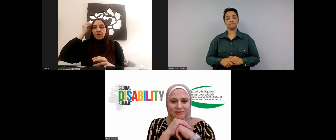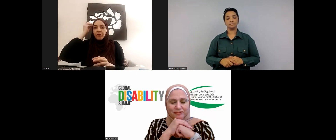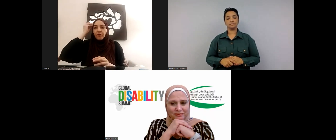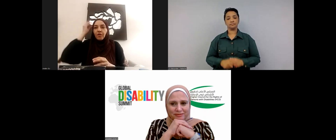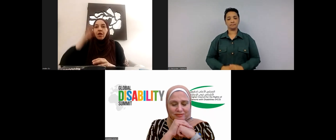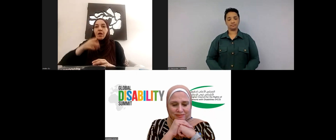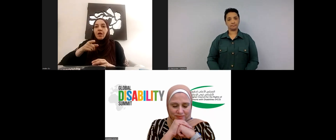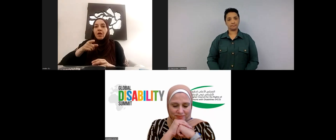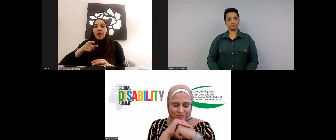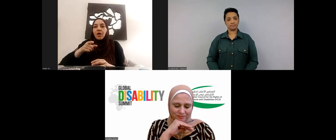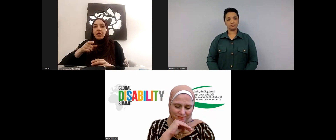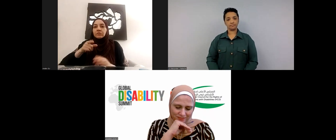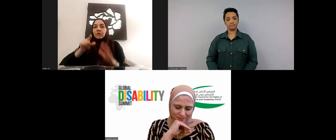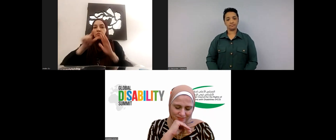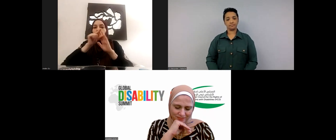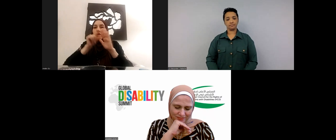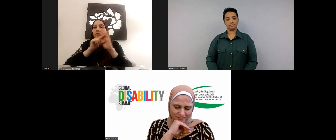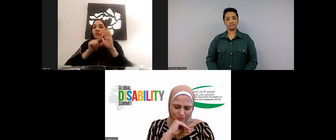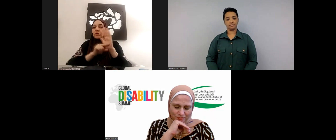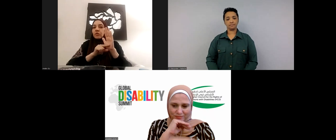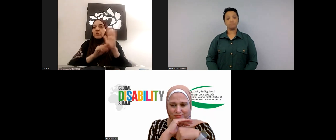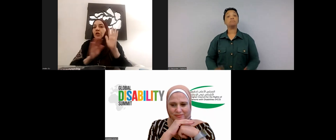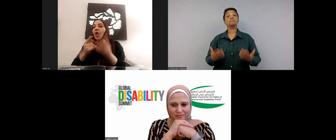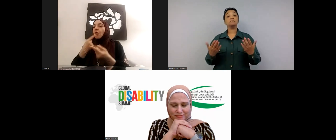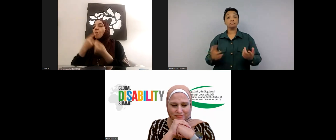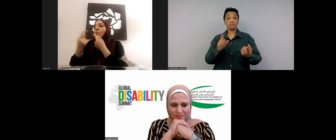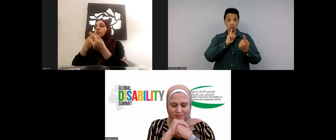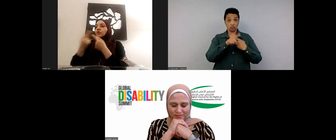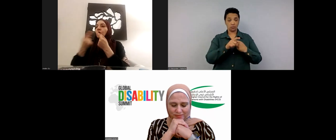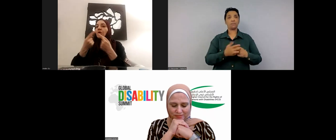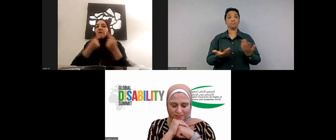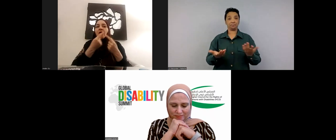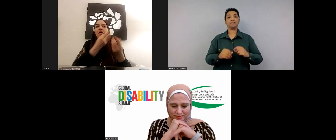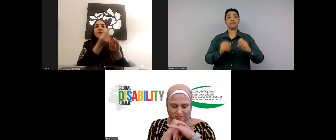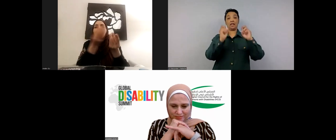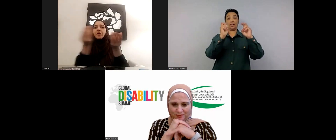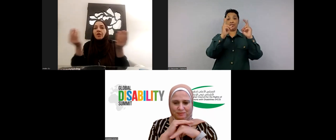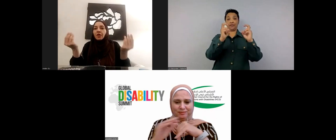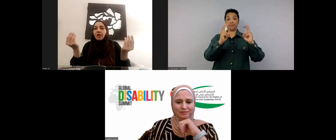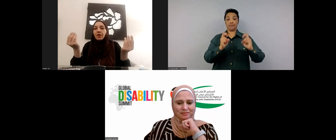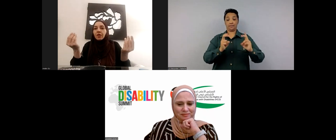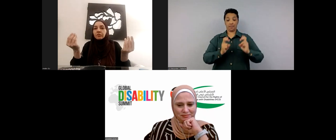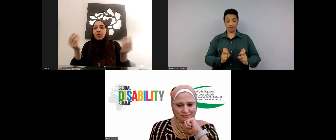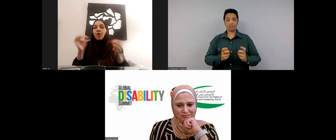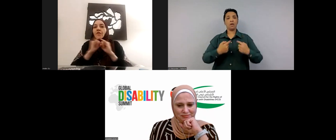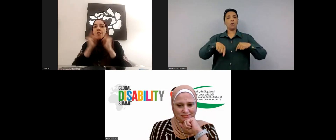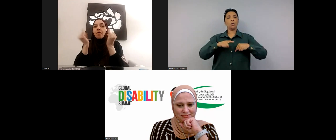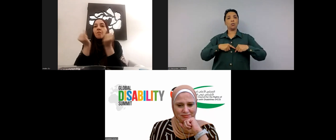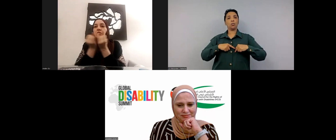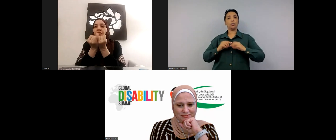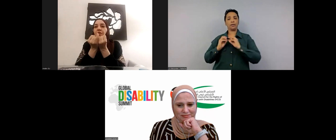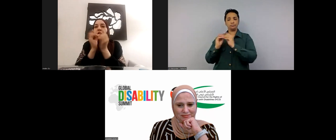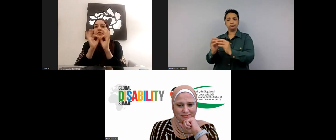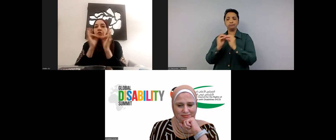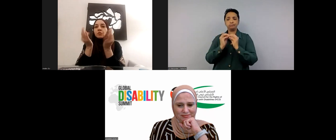to say the following. The themes have been identified through consultation with